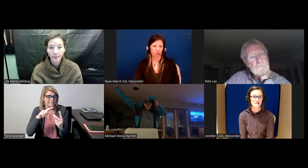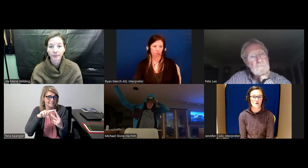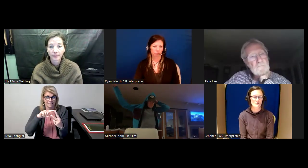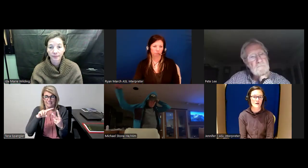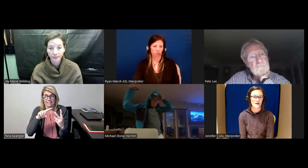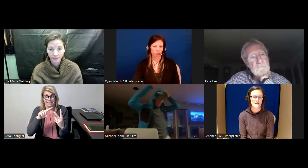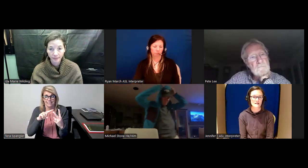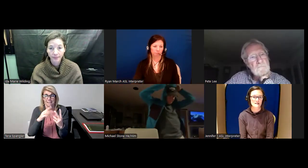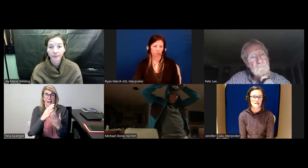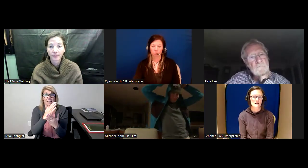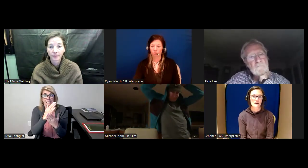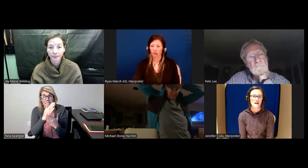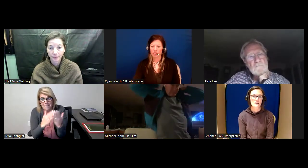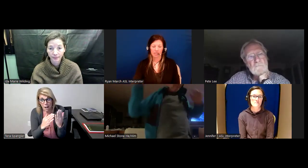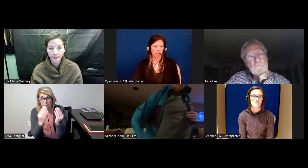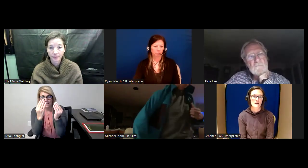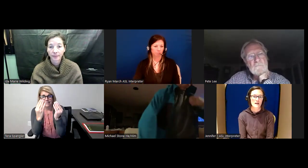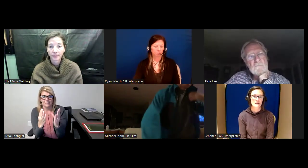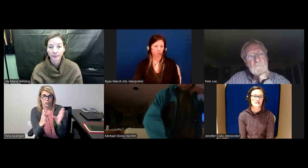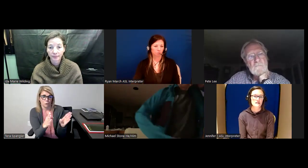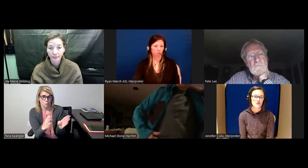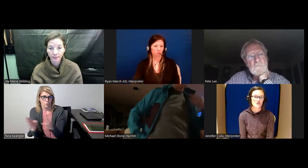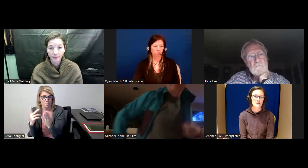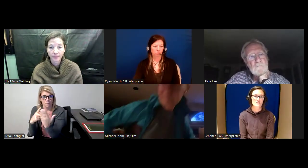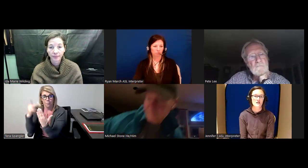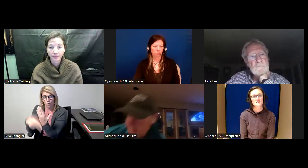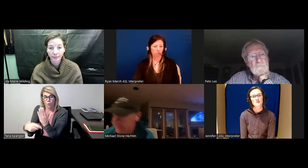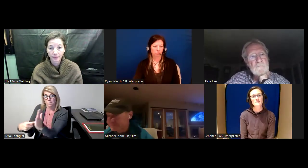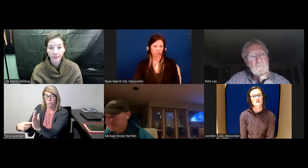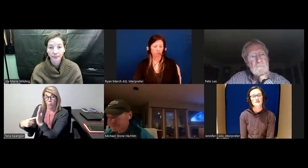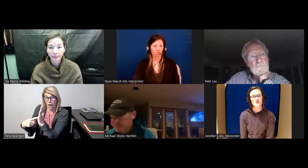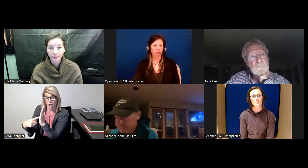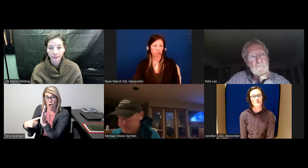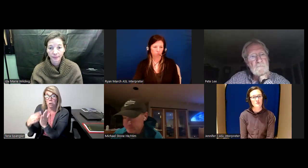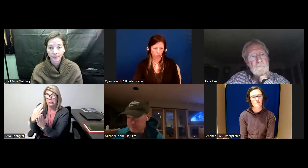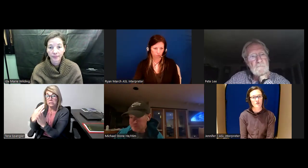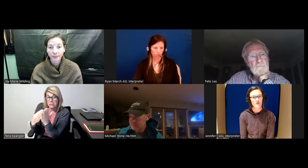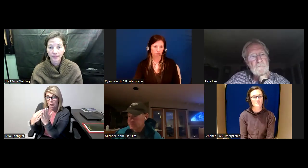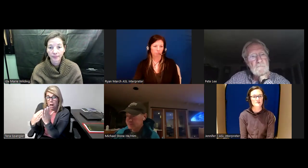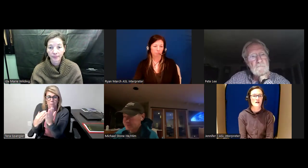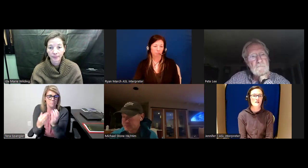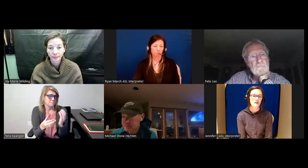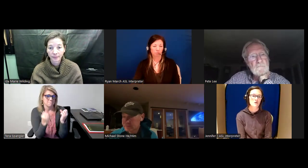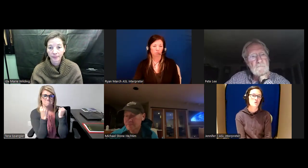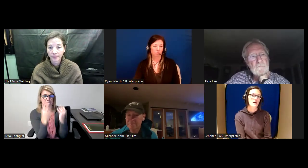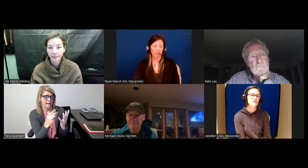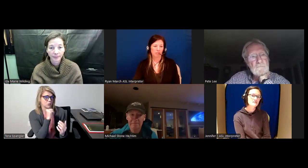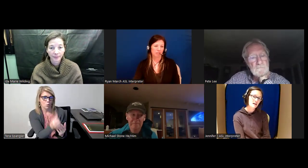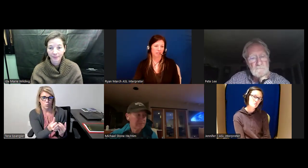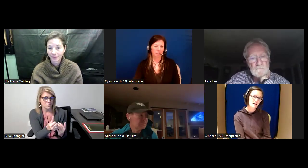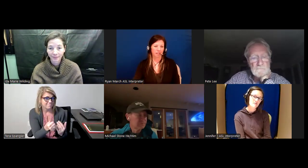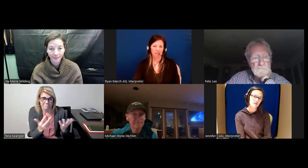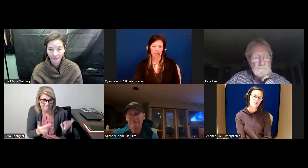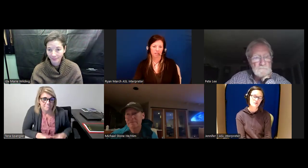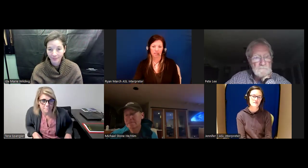There is no requirement. And additionally, there are some teacher prep programs that require